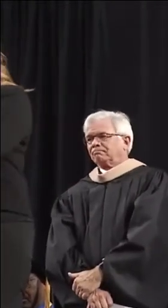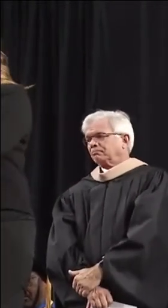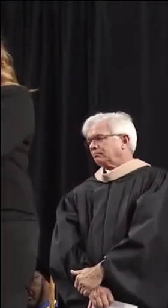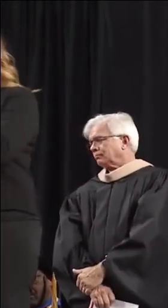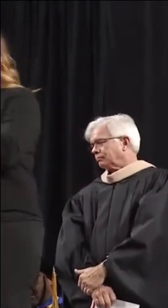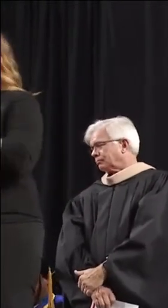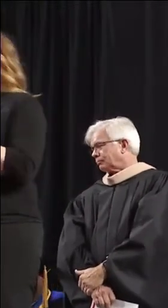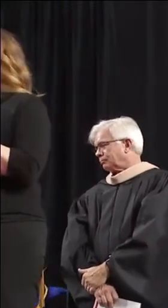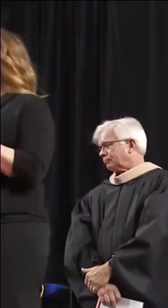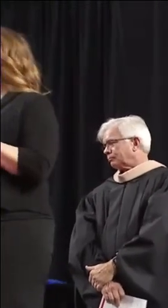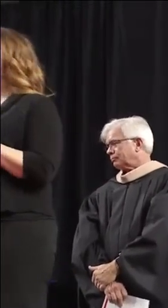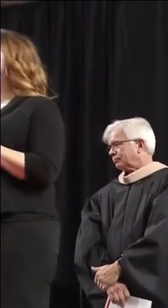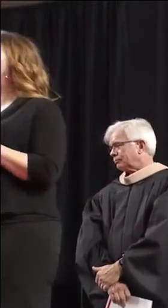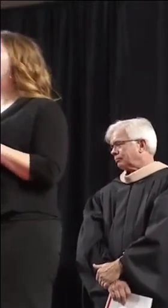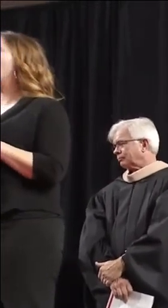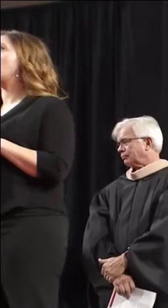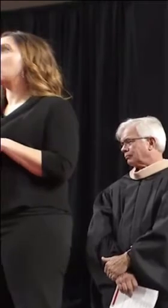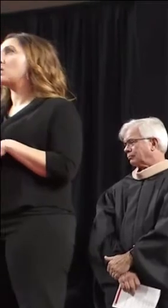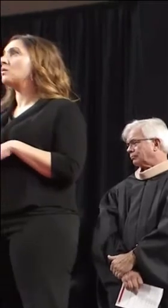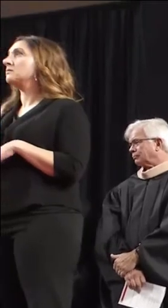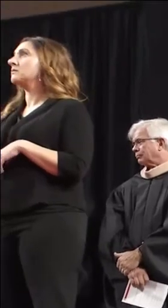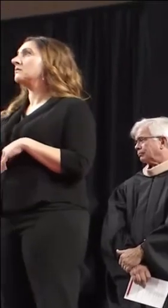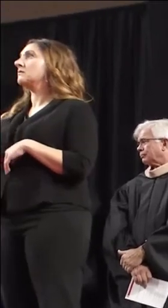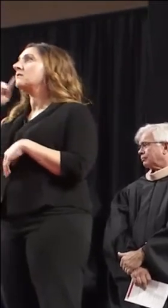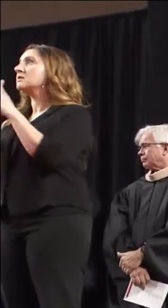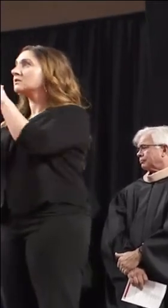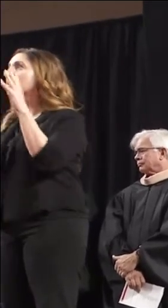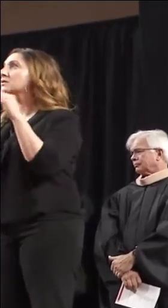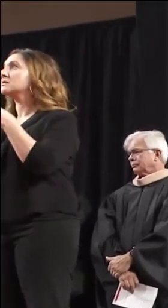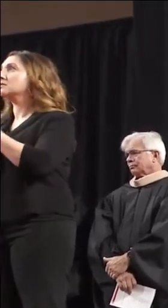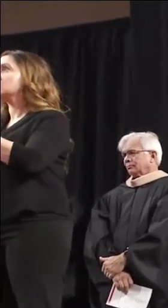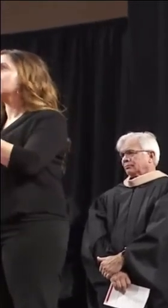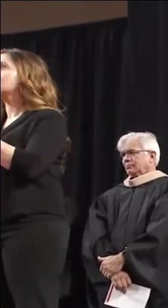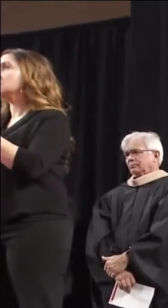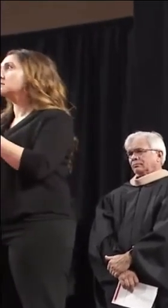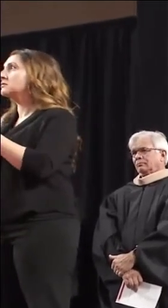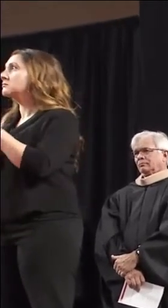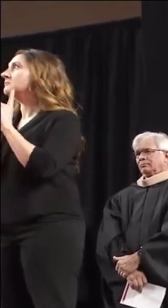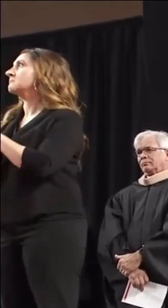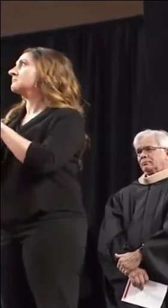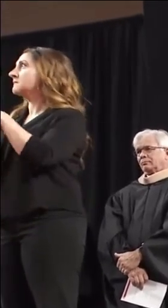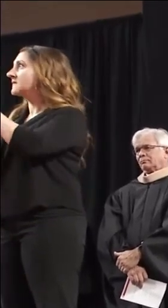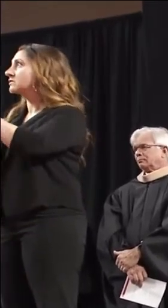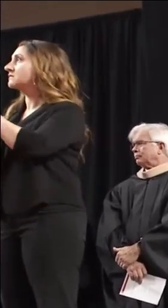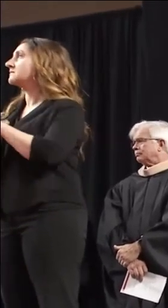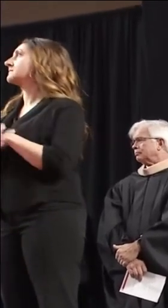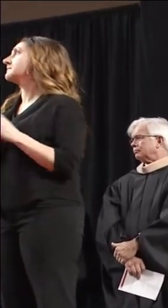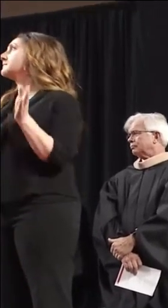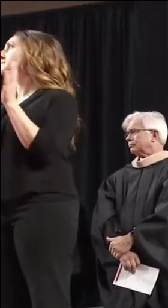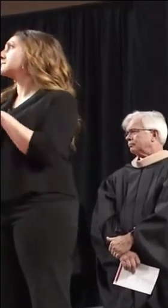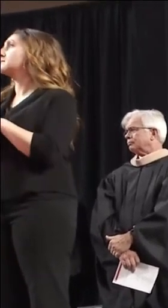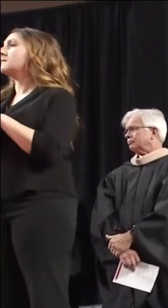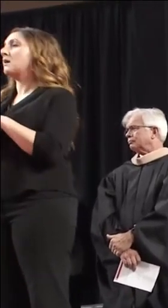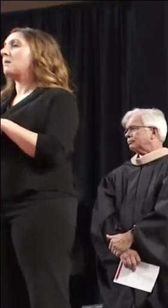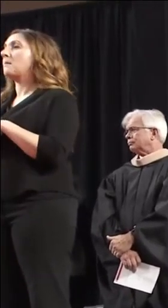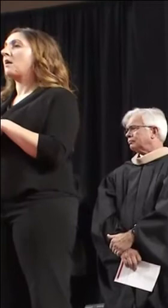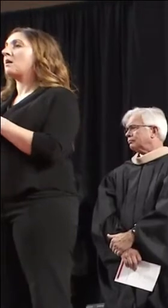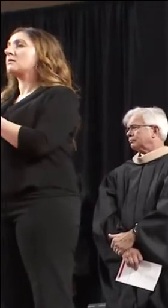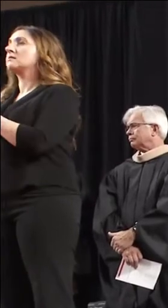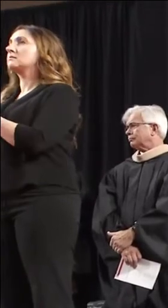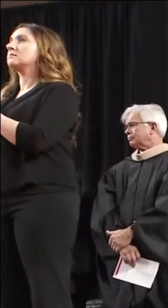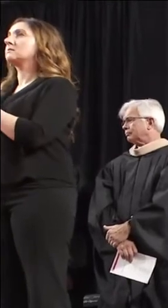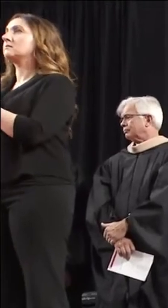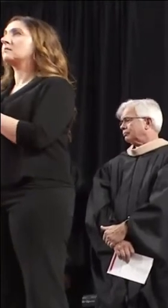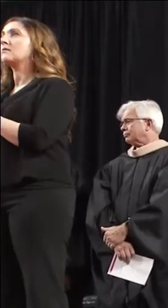Dr. John Bello-Aguno, Vice President for Diversity and Inclusion and Intercultural Affairs. Priscilla Parsons, Vice